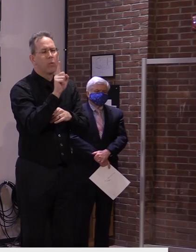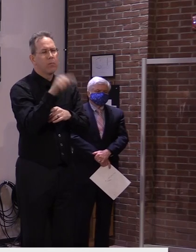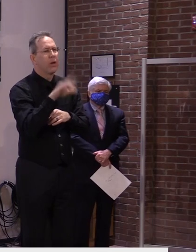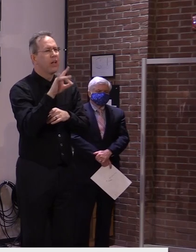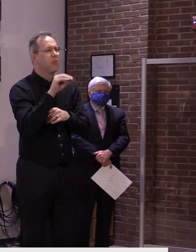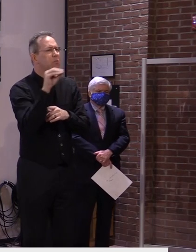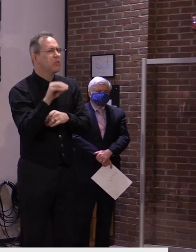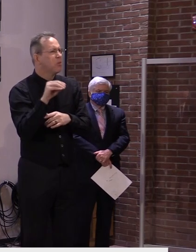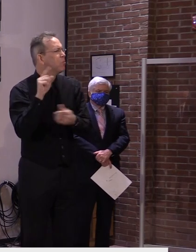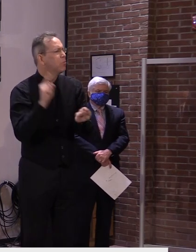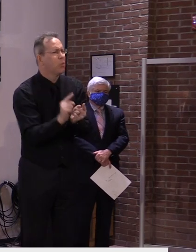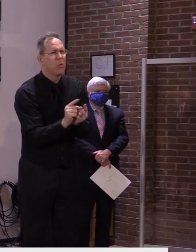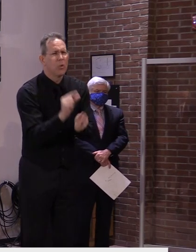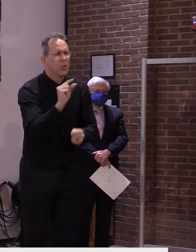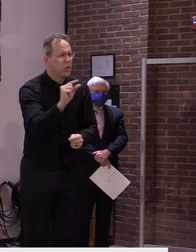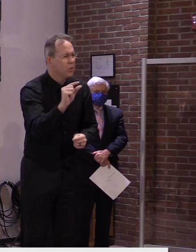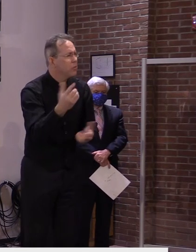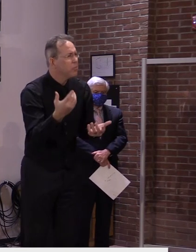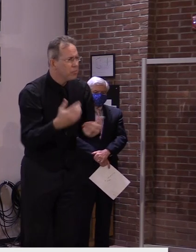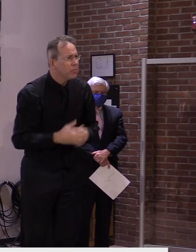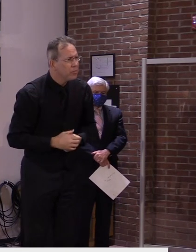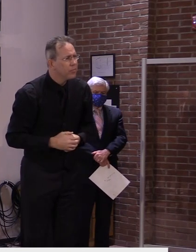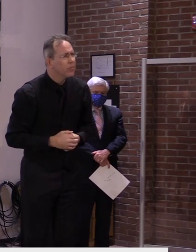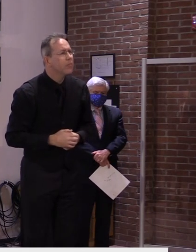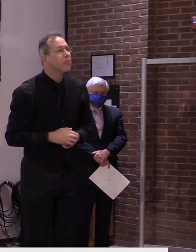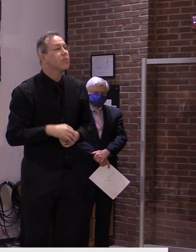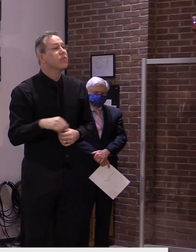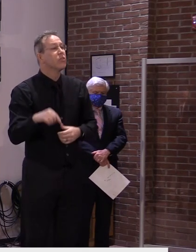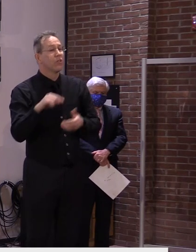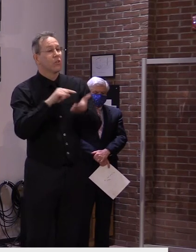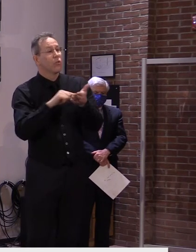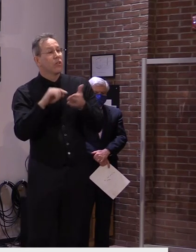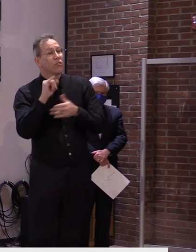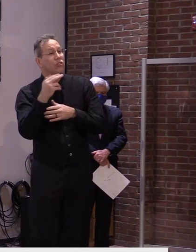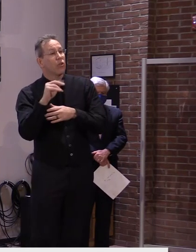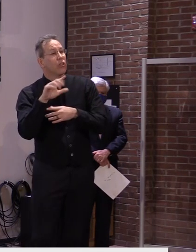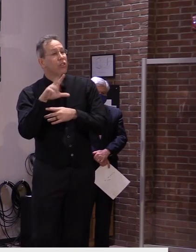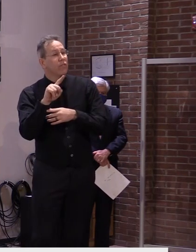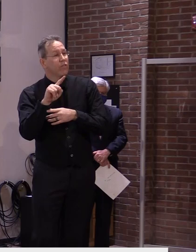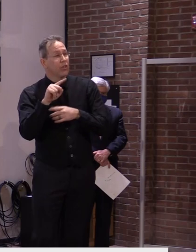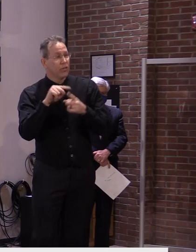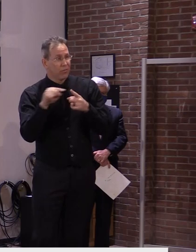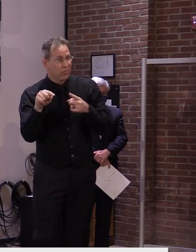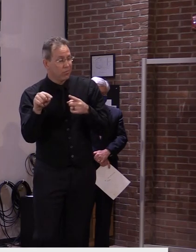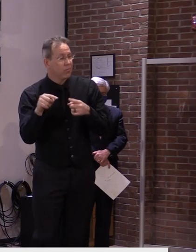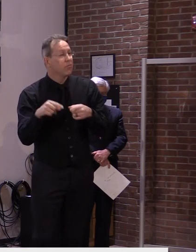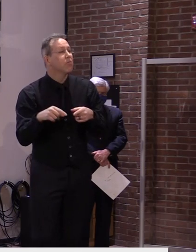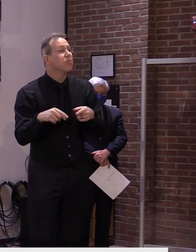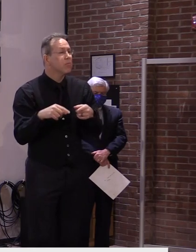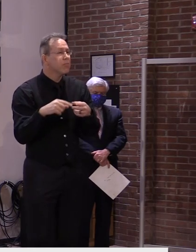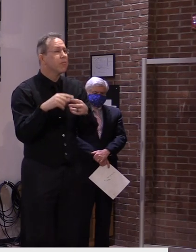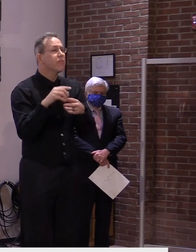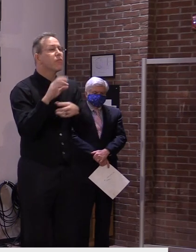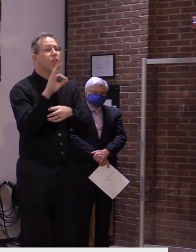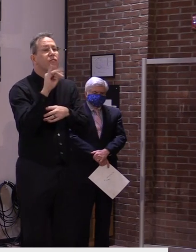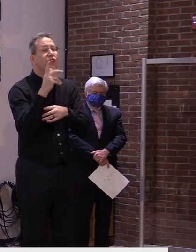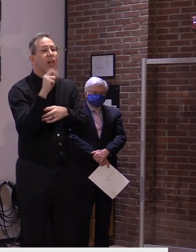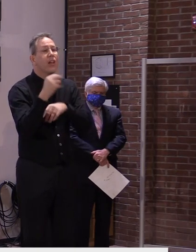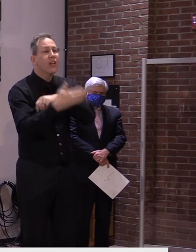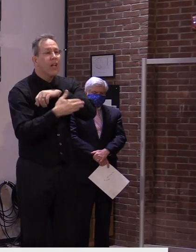surveillance testing for the week of January 31st were in Rutland and Franklin counties. The four cases from this week were all in Franklin